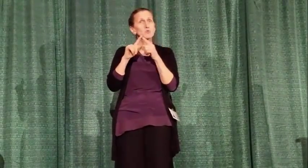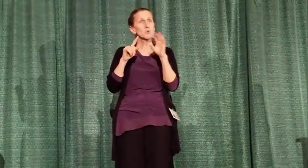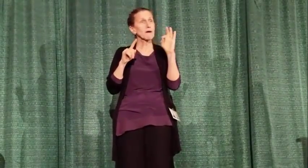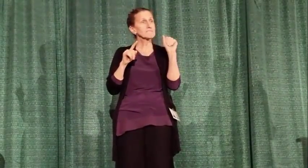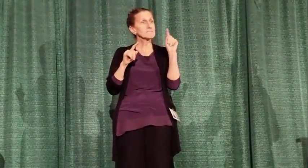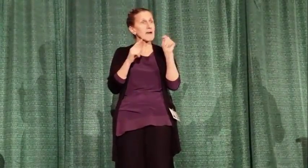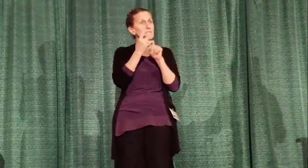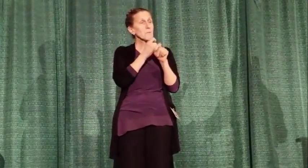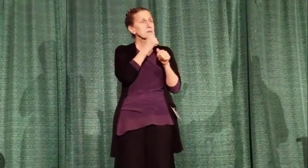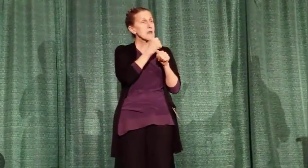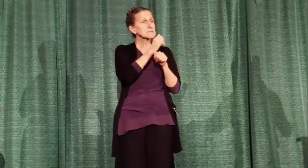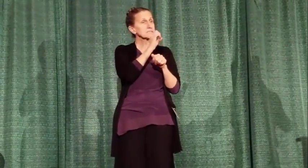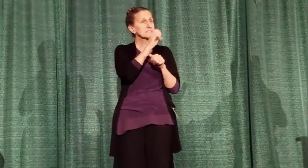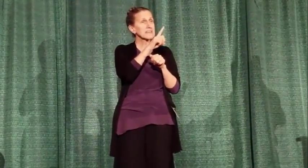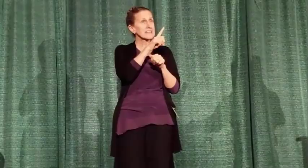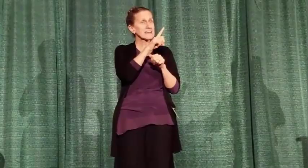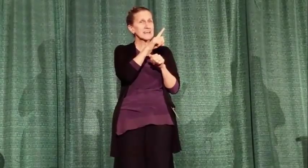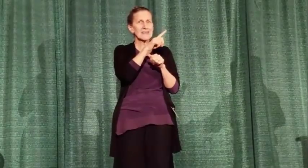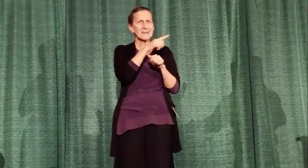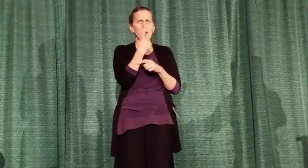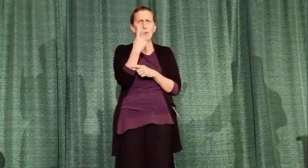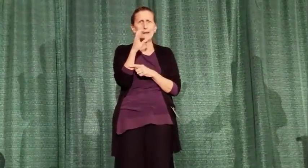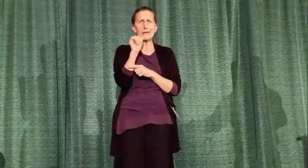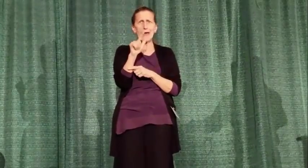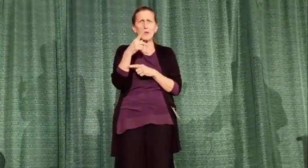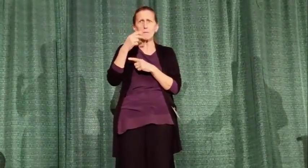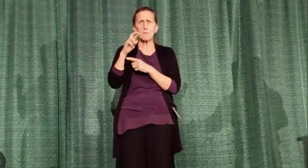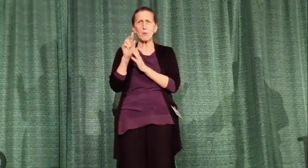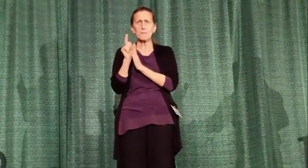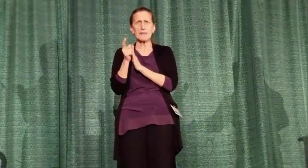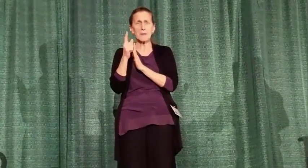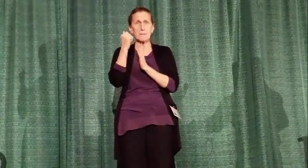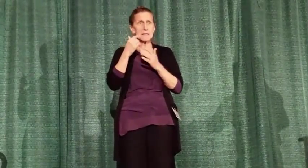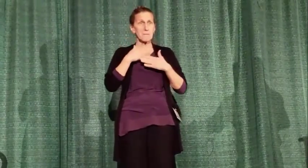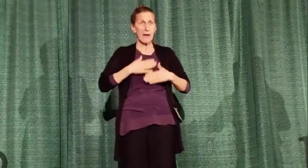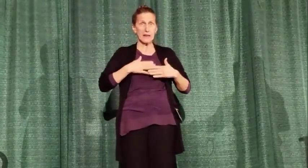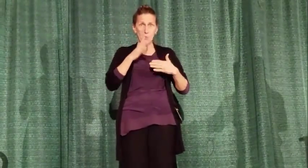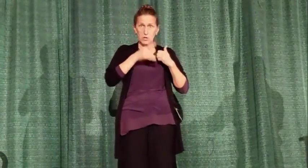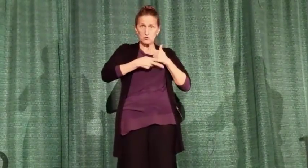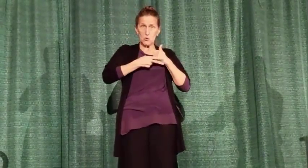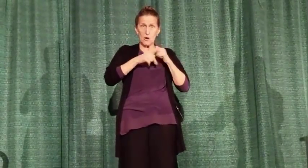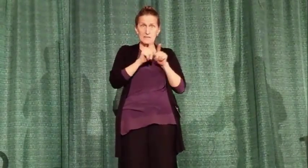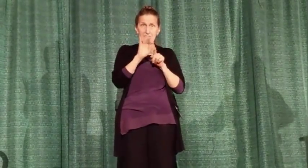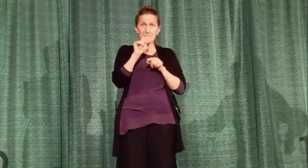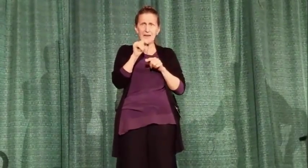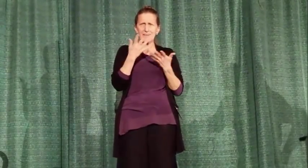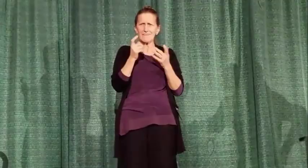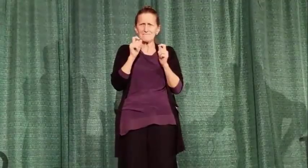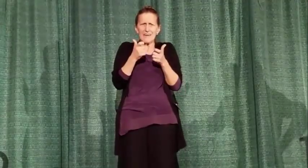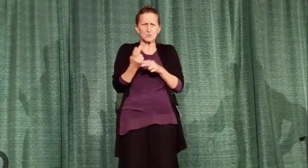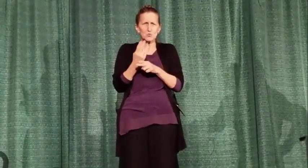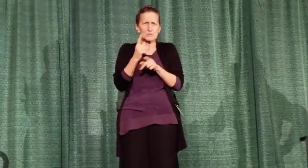fats from nuts and seeds absorbed also at 1 calorie per minute, does the body store them as fat? No, it burns them off for